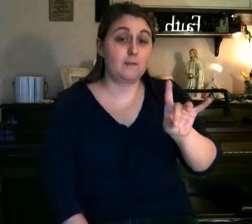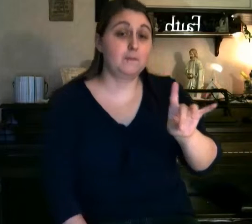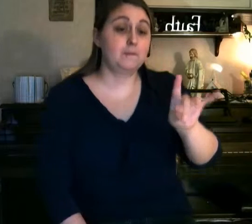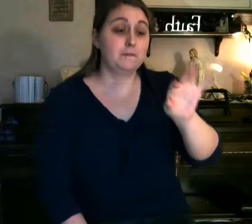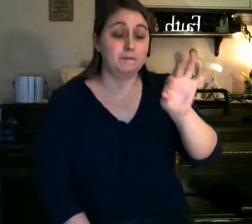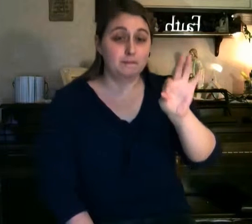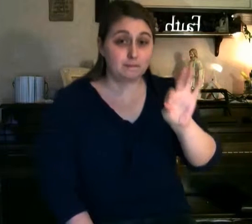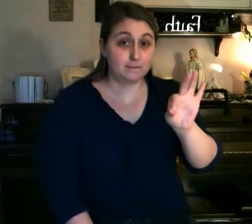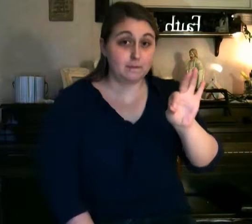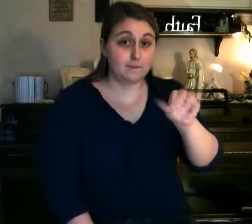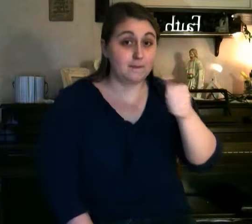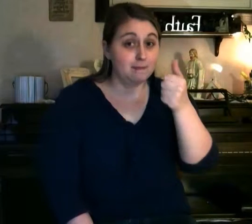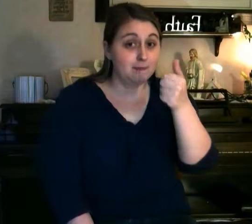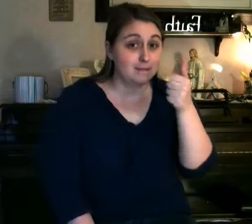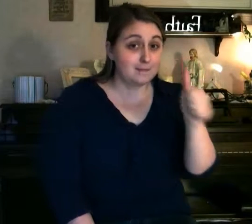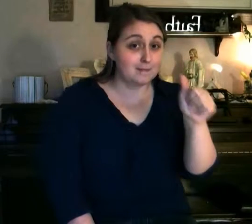8, 9,